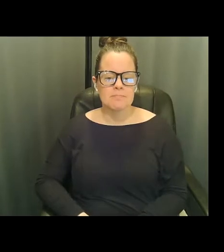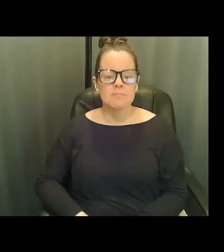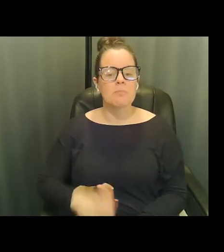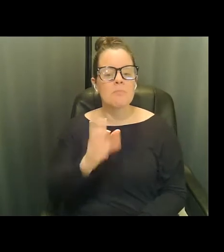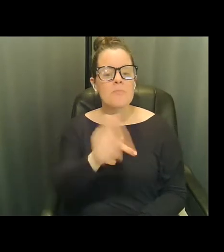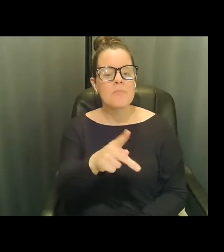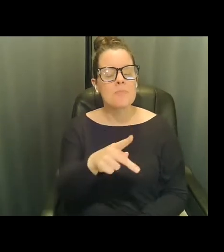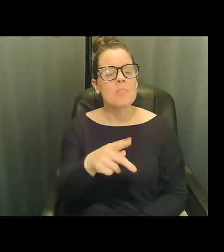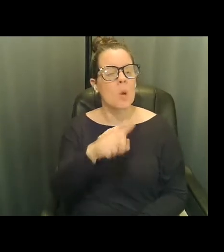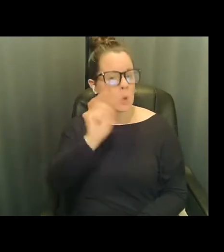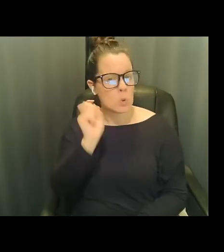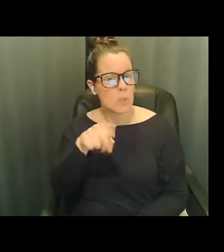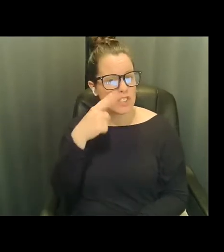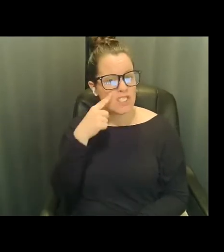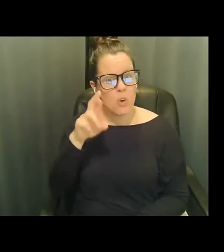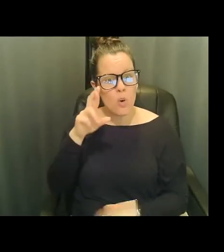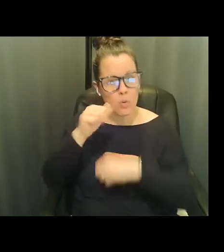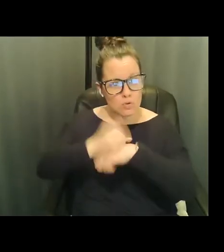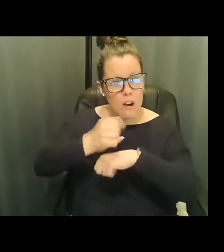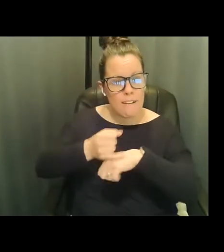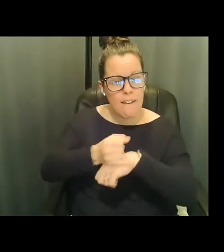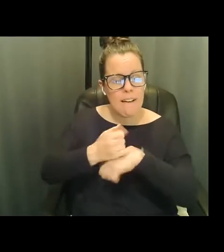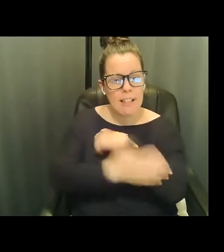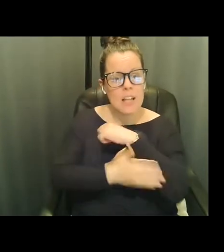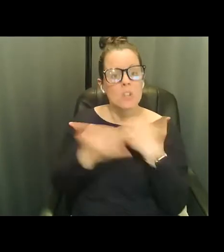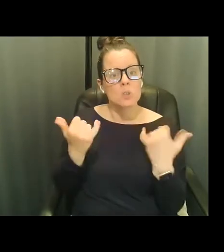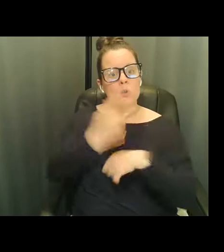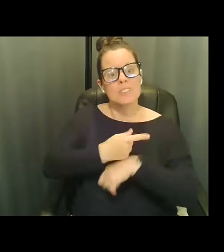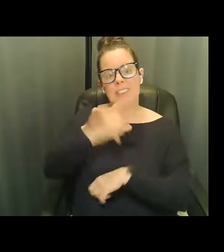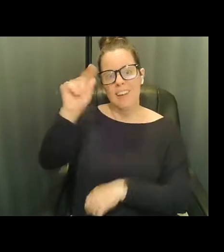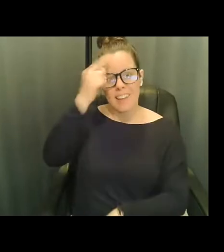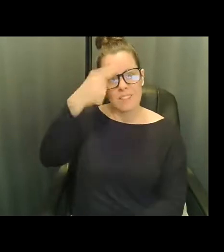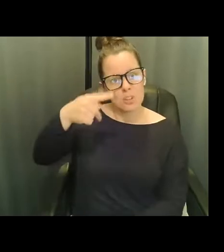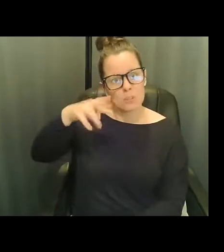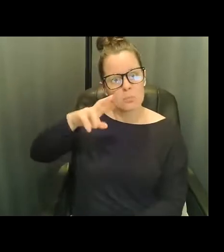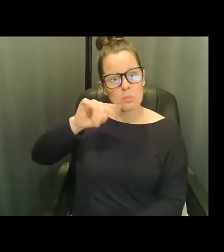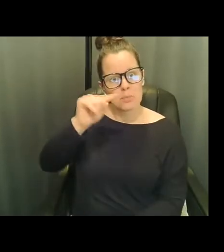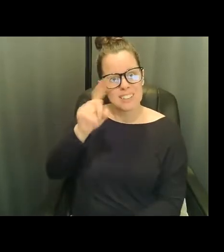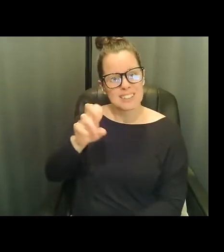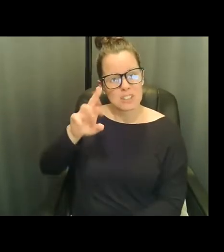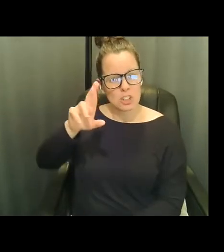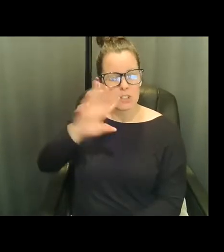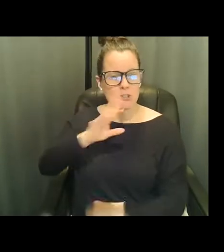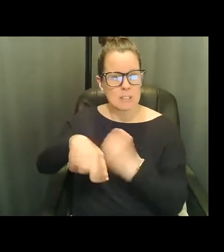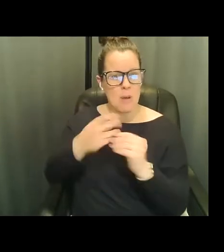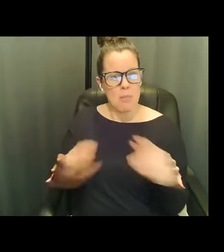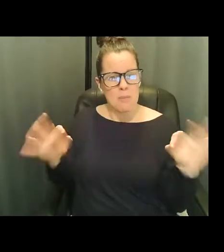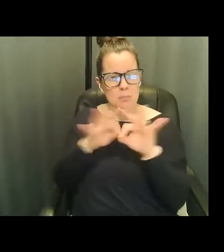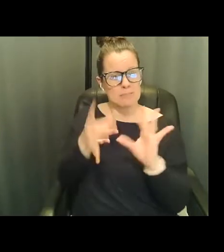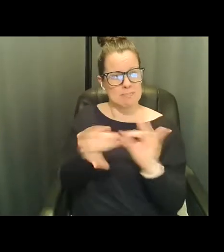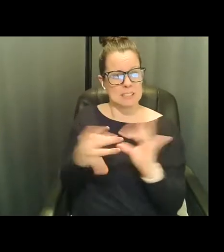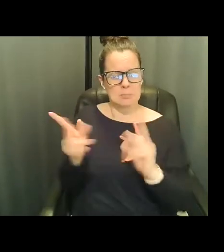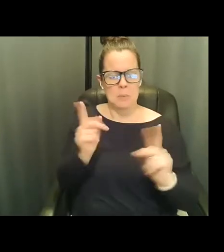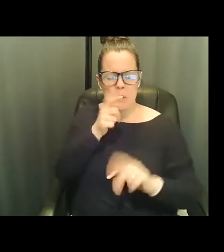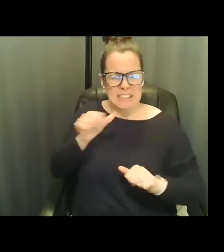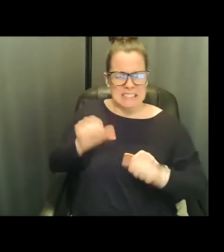Okay, question here for Rock Island County. Today, Governor Pritzker spoke on the importance of messaging for those who might be hesitant to get the